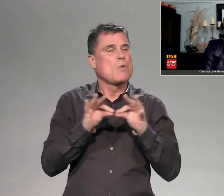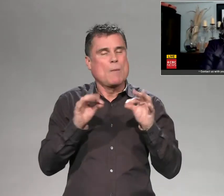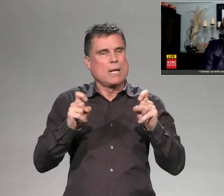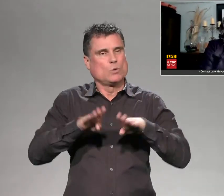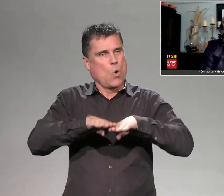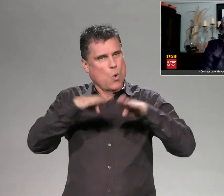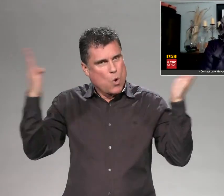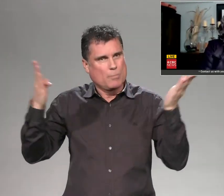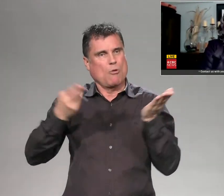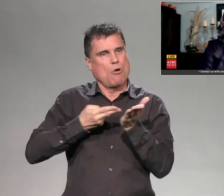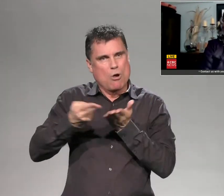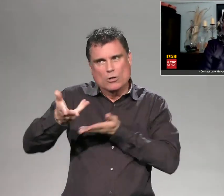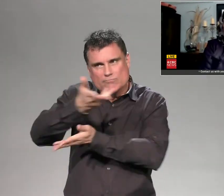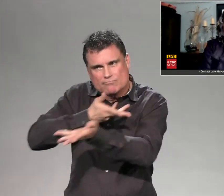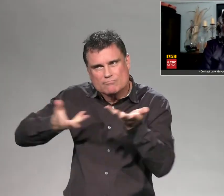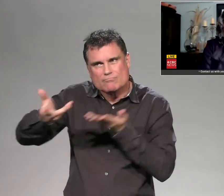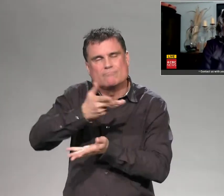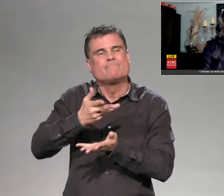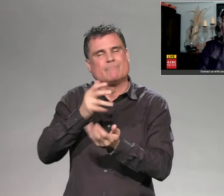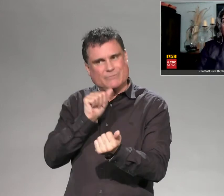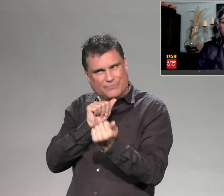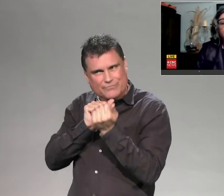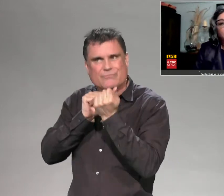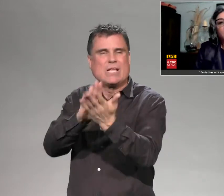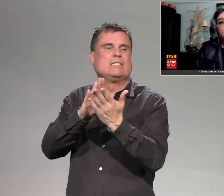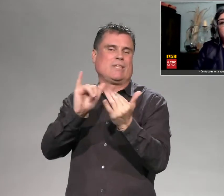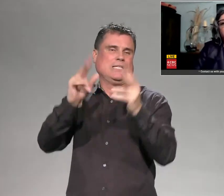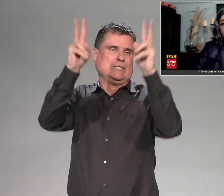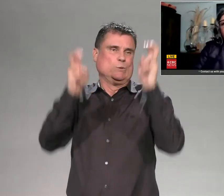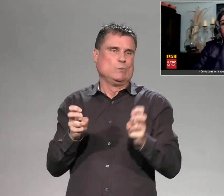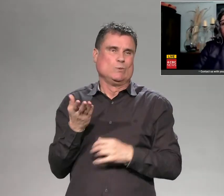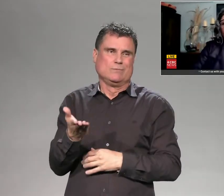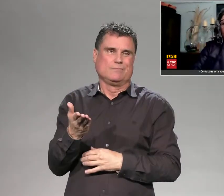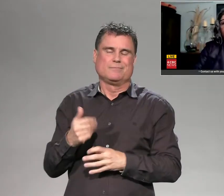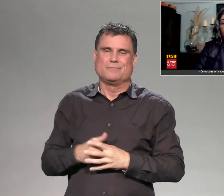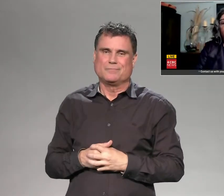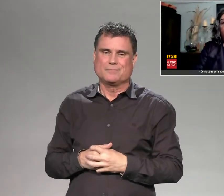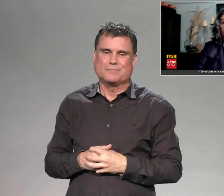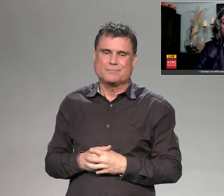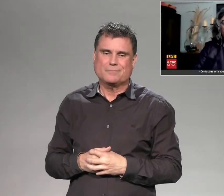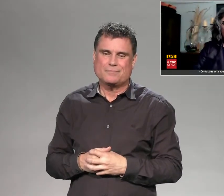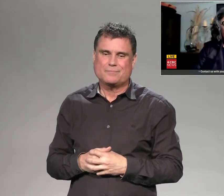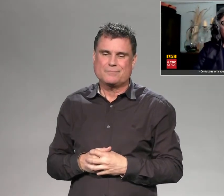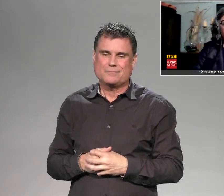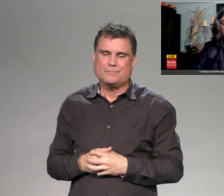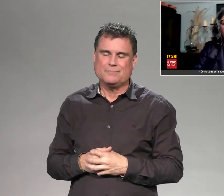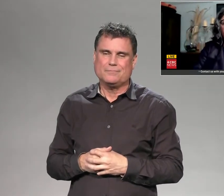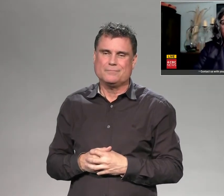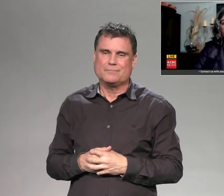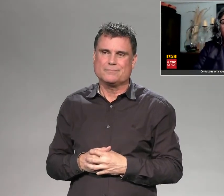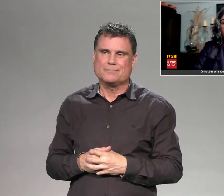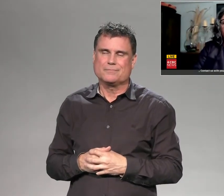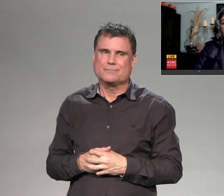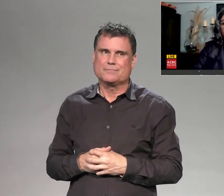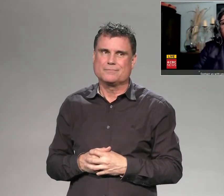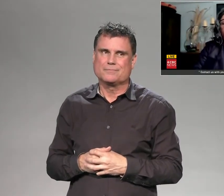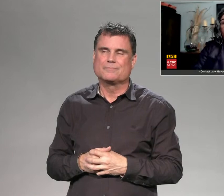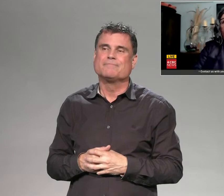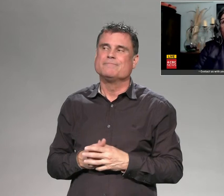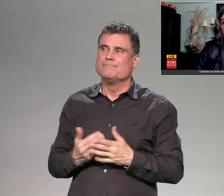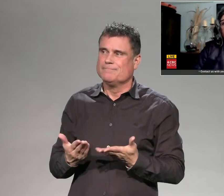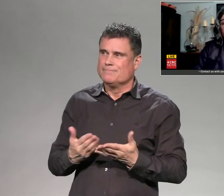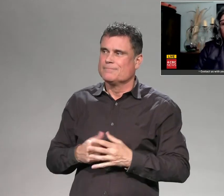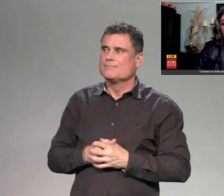have received their vaccine before the non-Indigenous community. And there's been a perception that First Nations